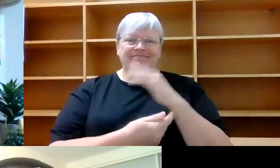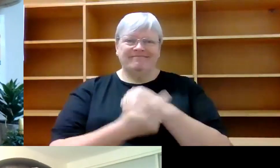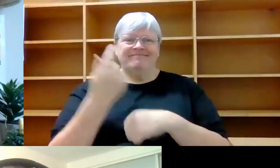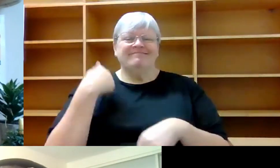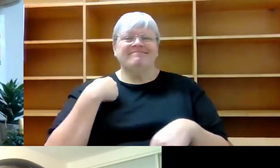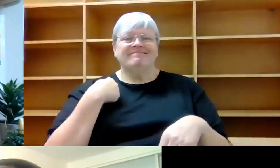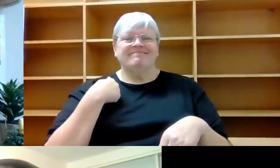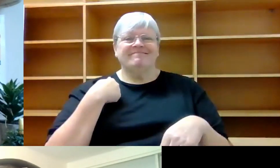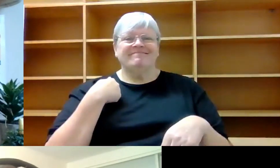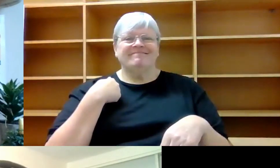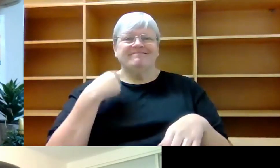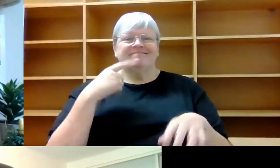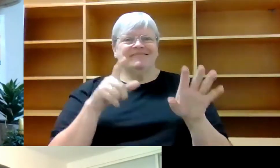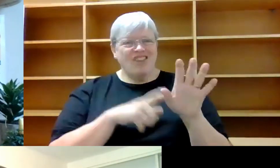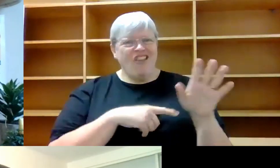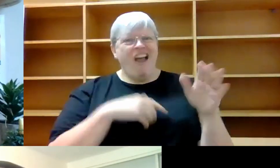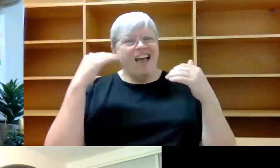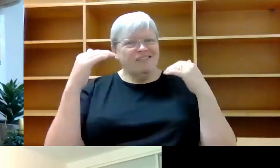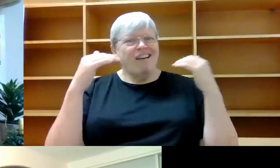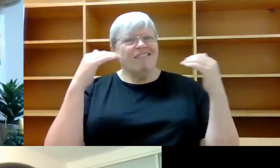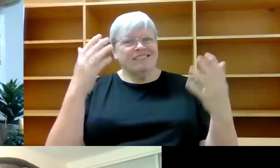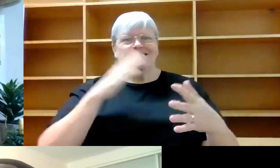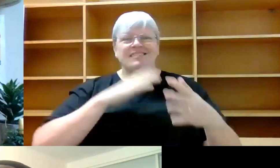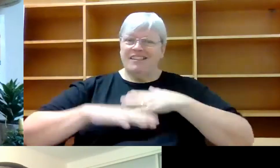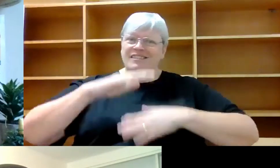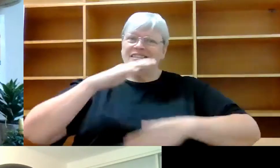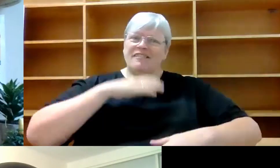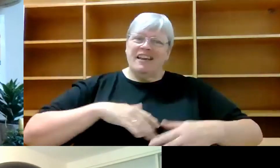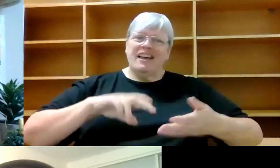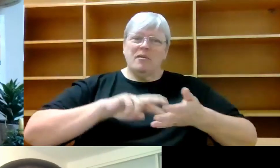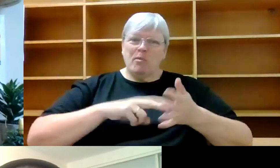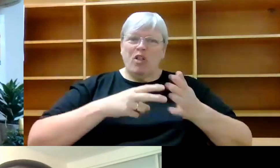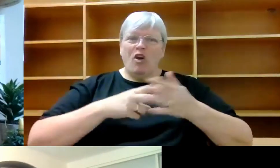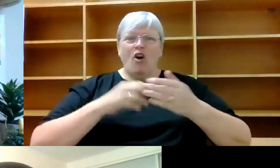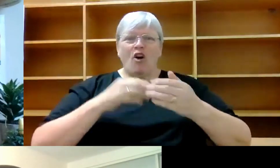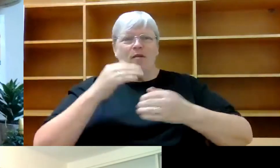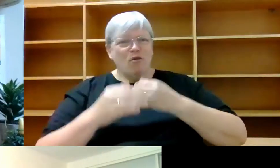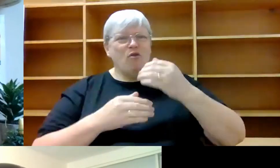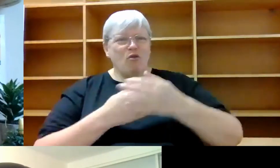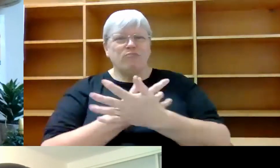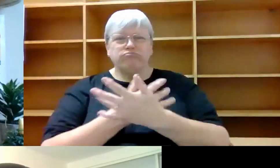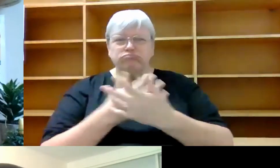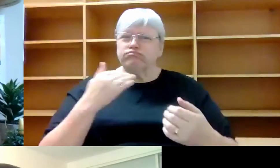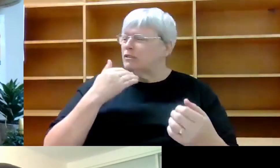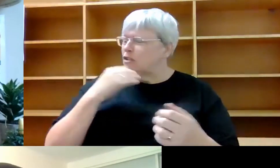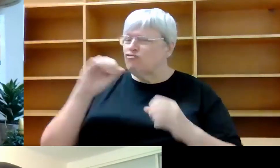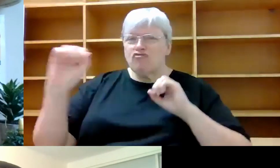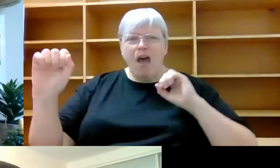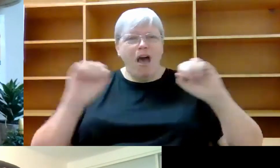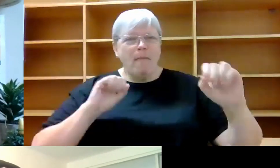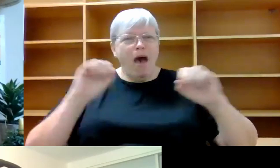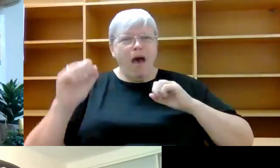again, I'm very well satisfied because the plot keeps moving. There's lots of drama. It keeps the page turning.